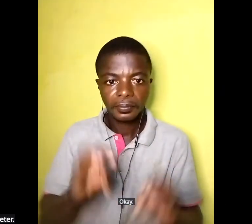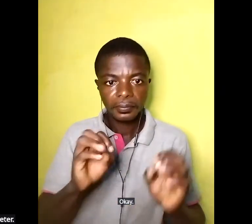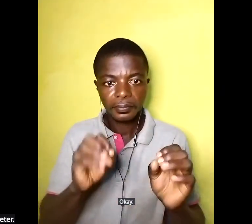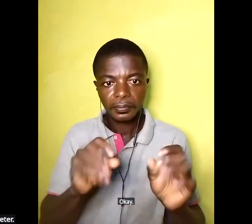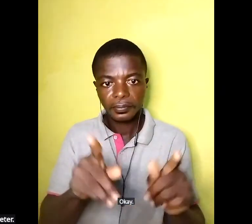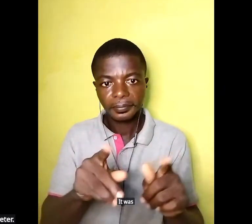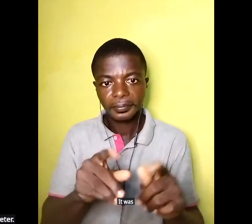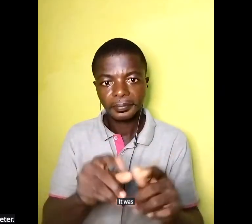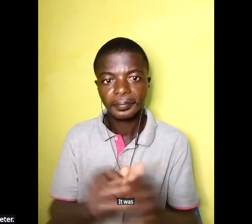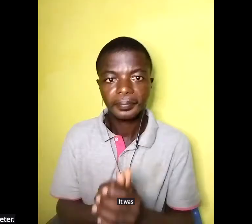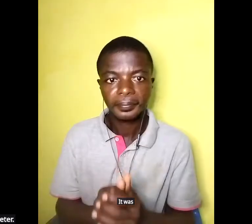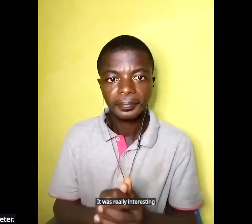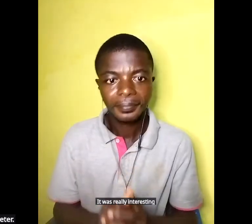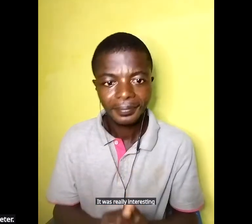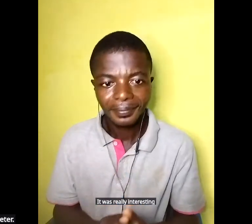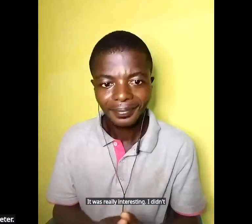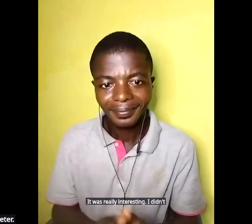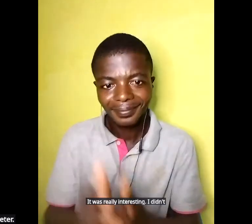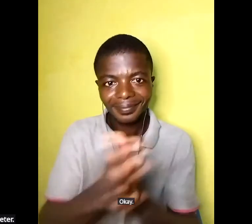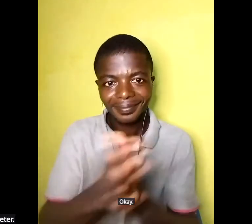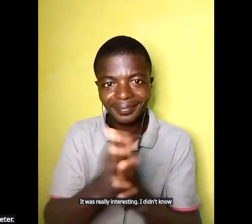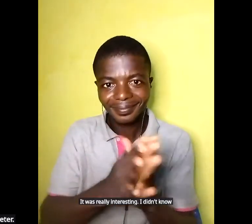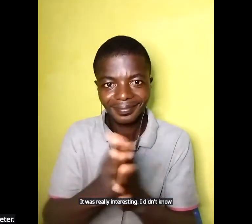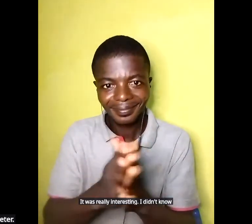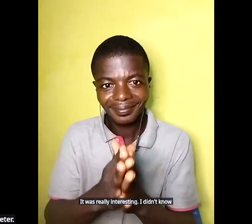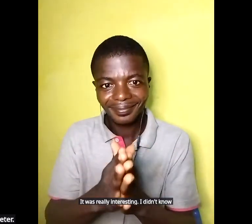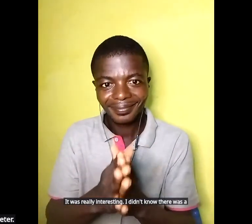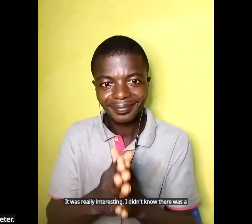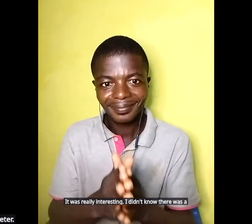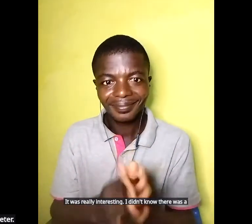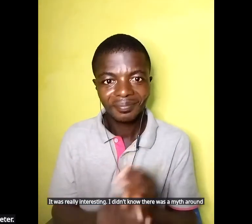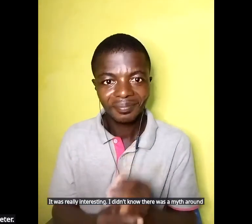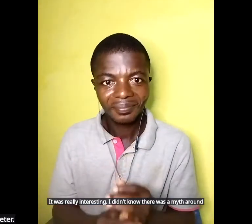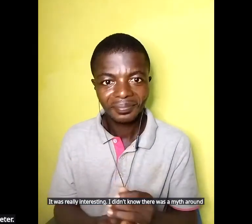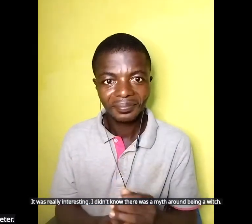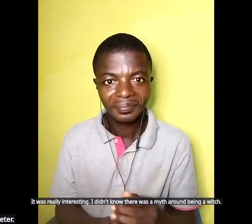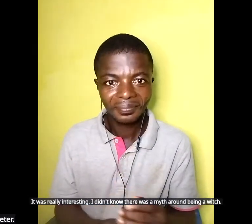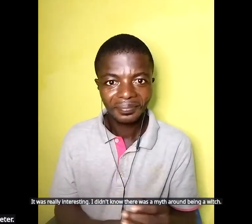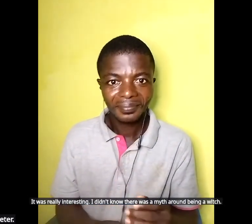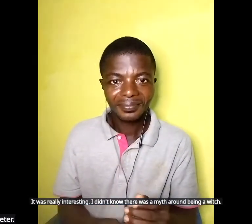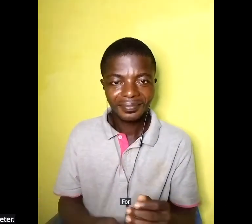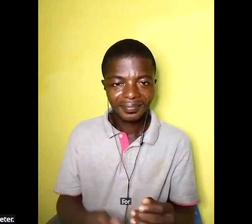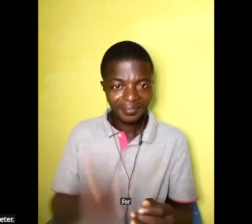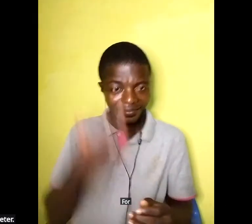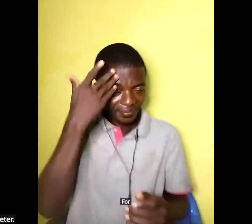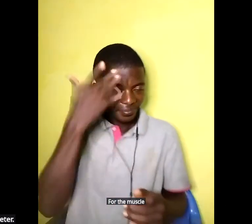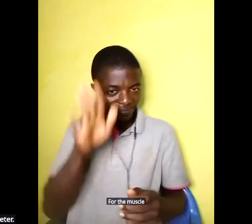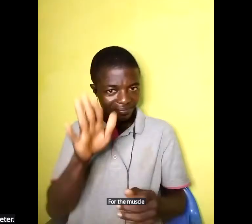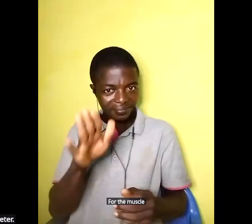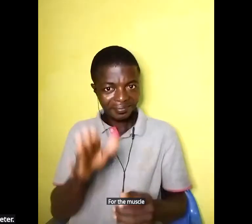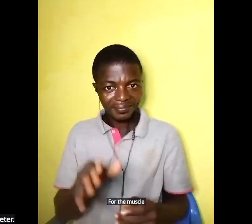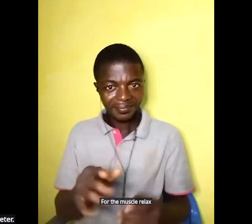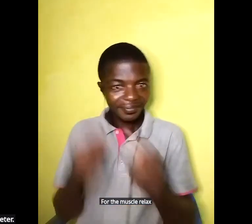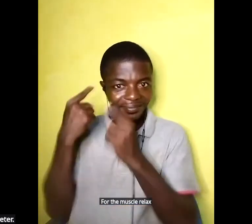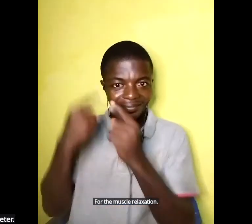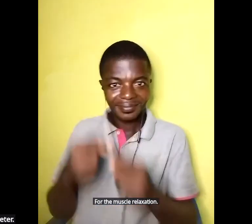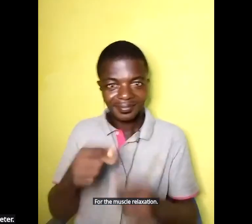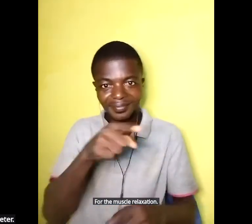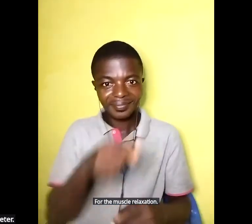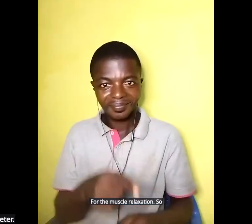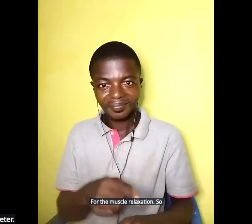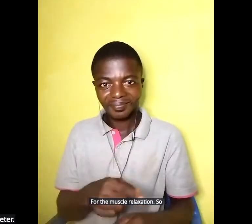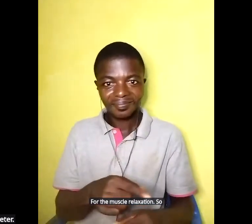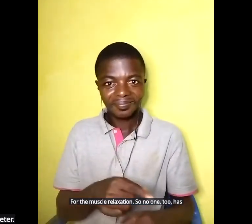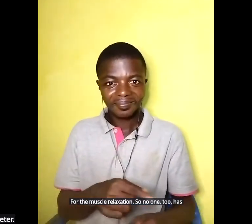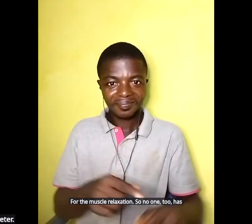It was really interesting. I didn't know there was a myth around being a witch for the muscle relaxation. So that one too has